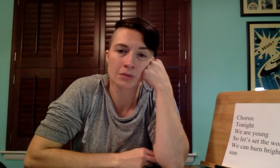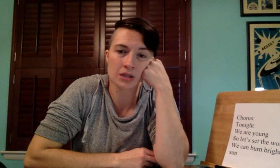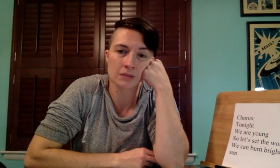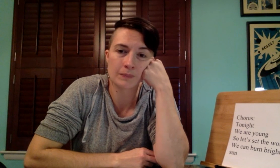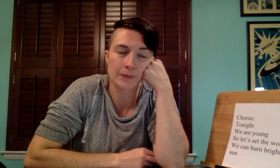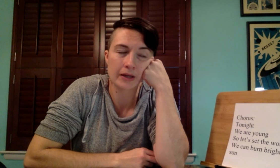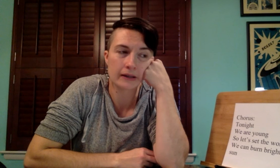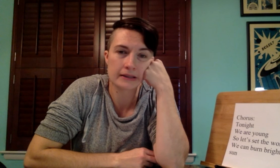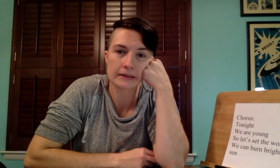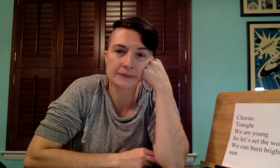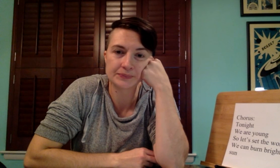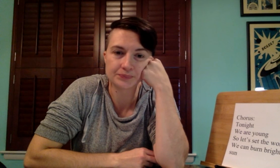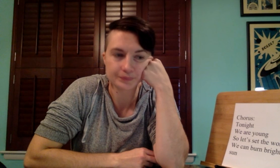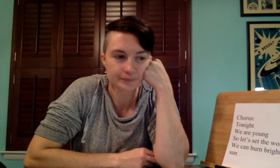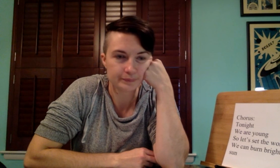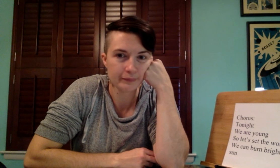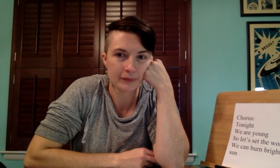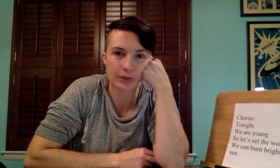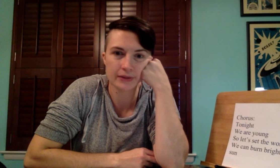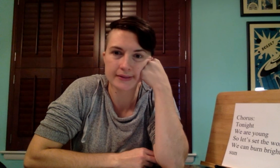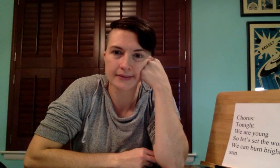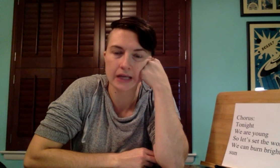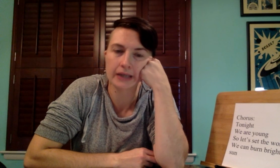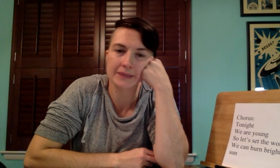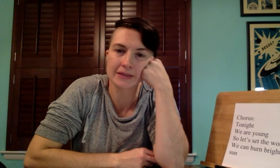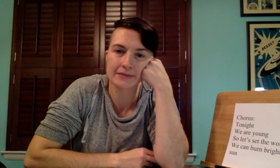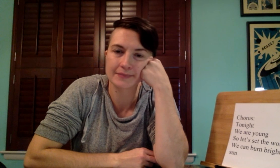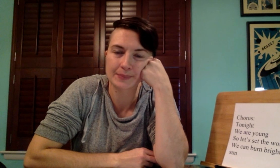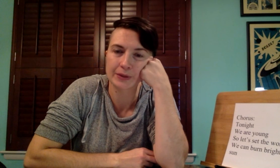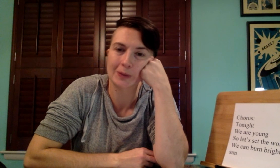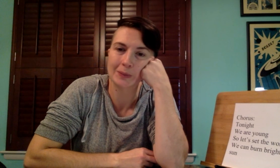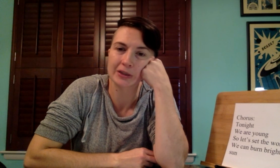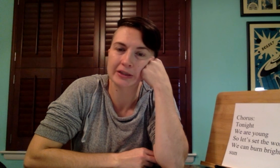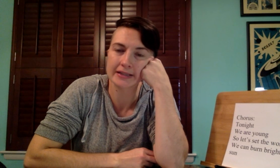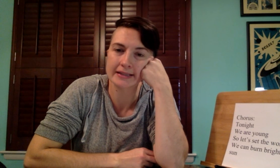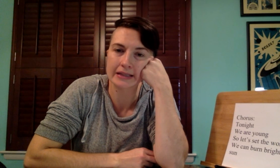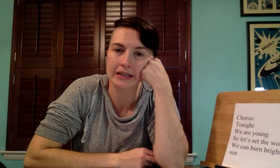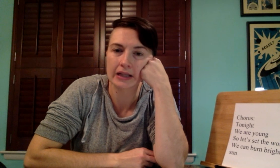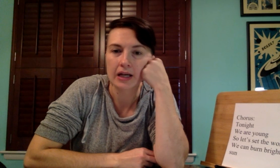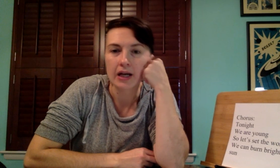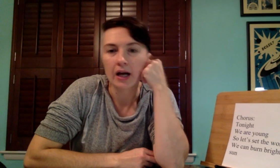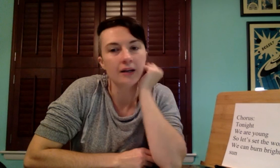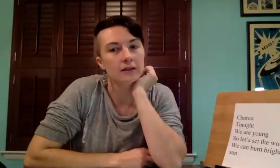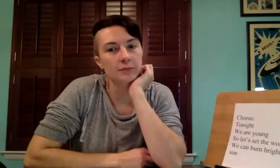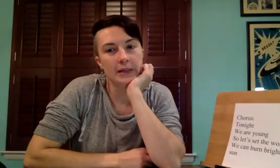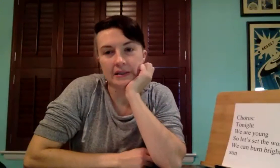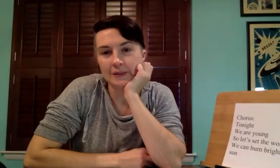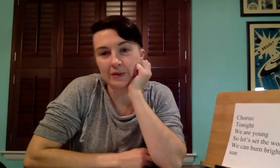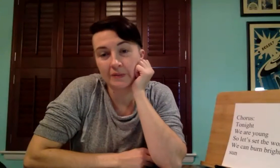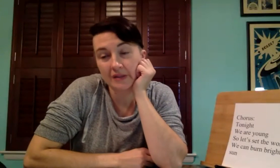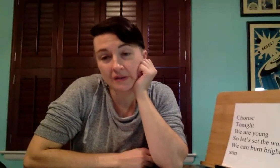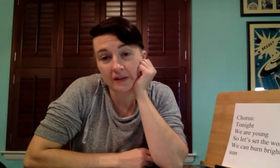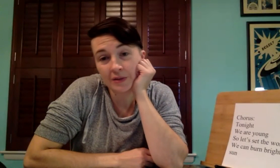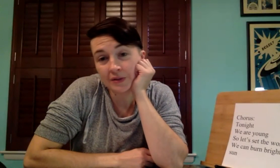membership and books and time and printer paper and things like that. And at this point, I've been doing